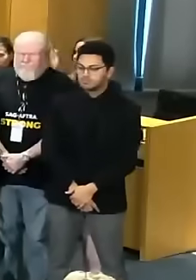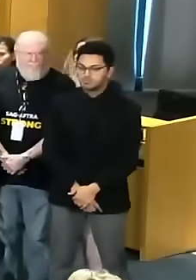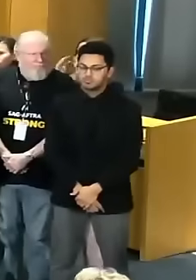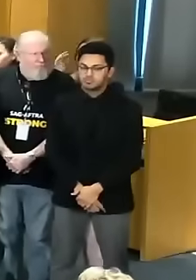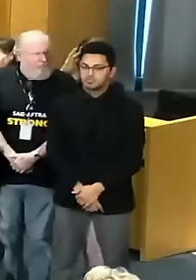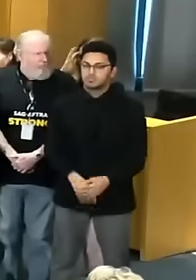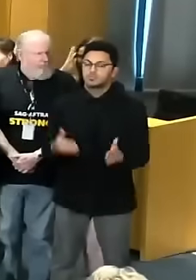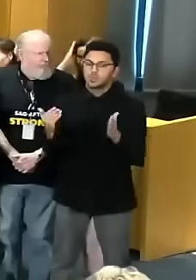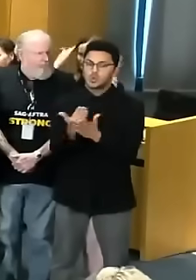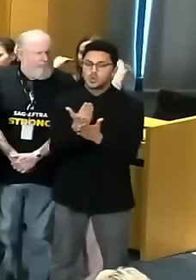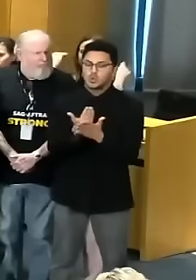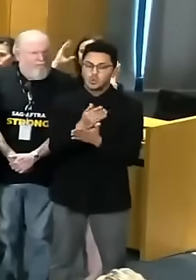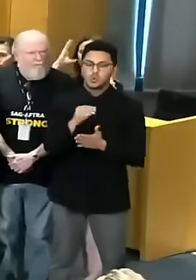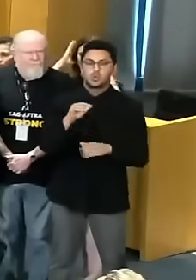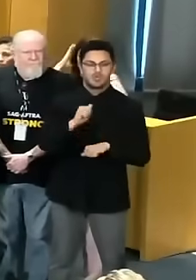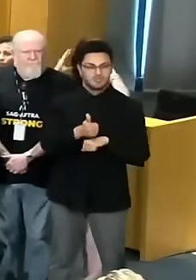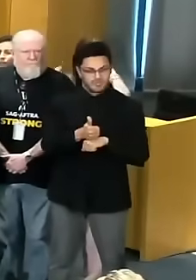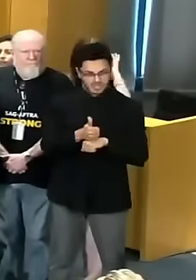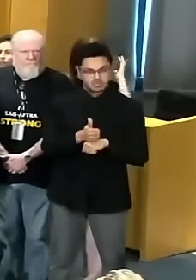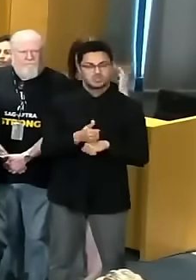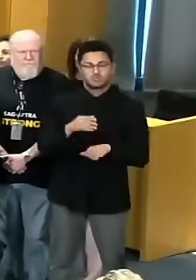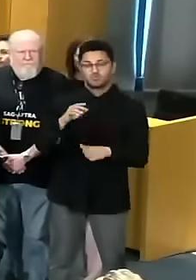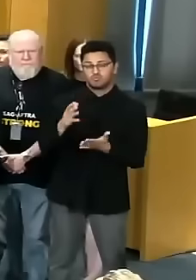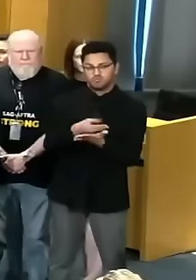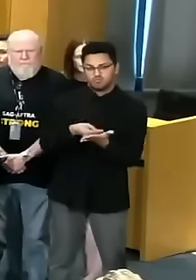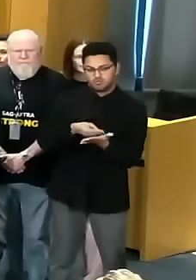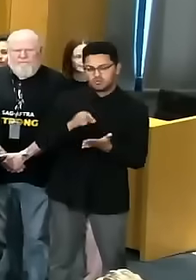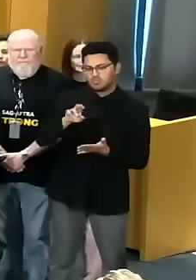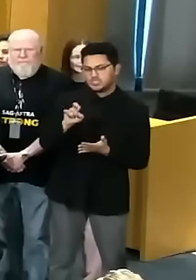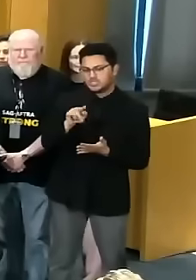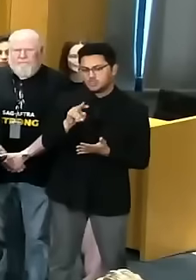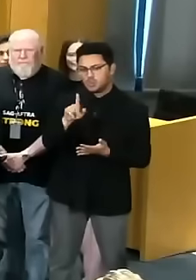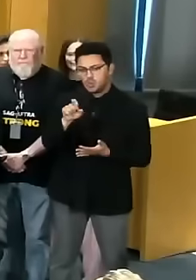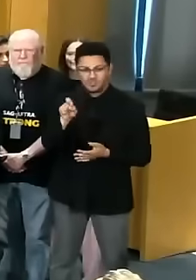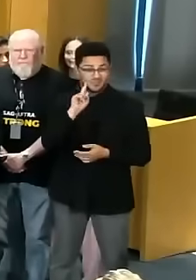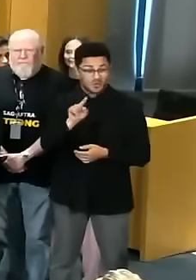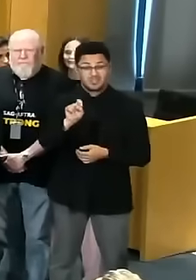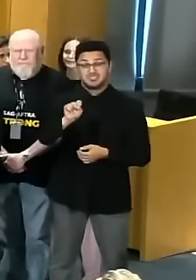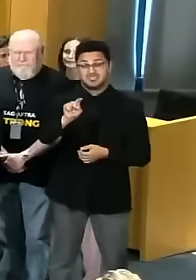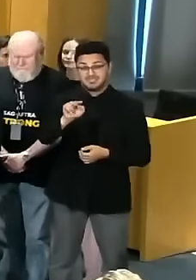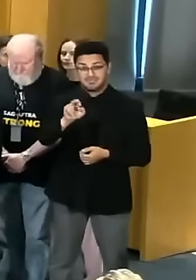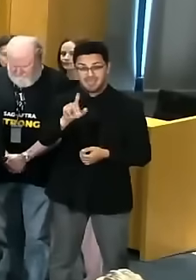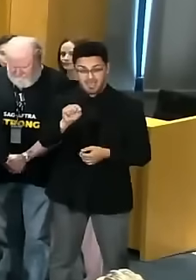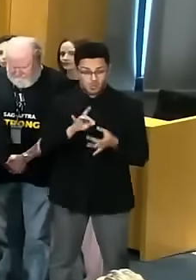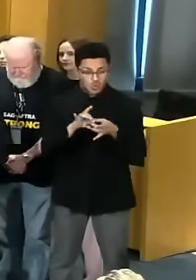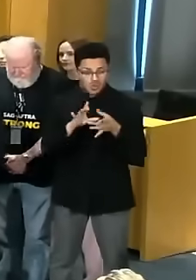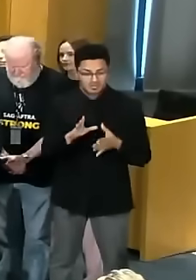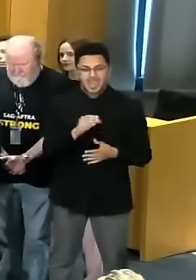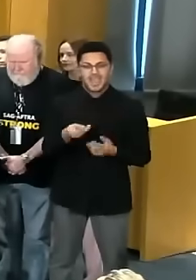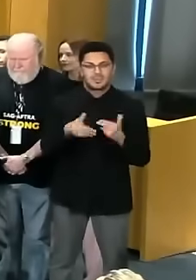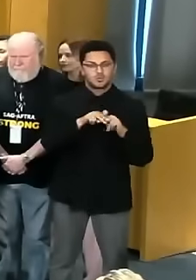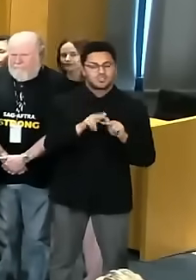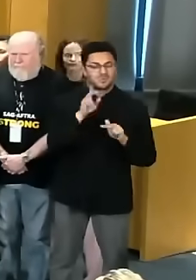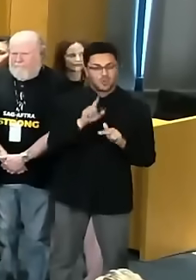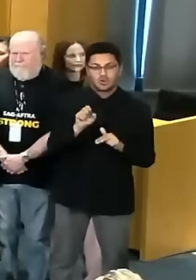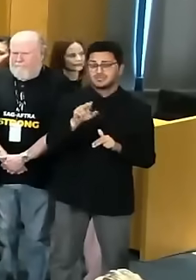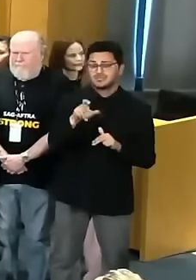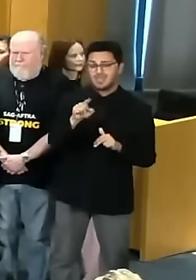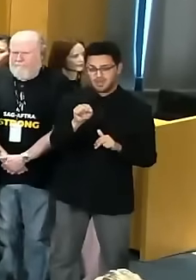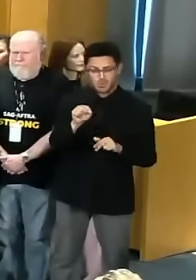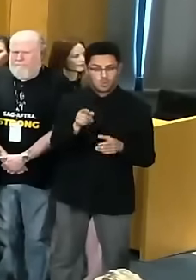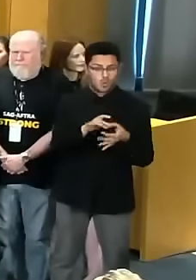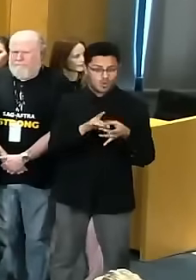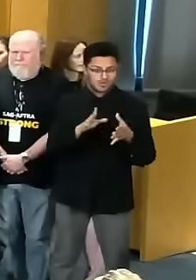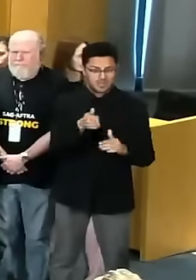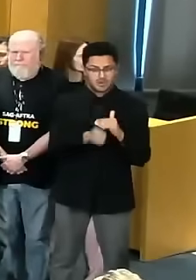We have new fixed residuals eligibility for stunt coordinators and the achievement of outsized increases for stunt coordinators working under